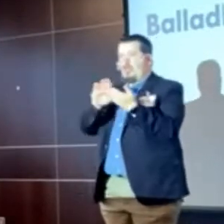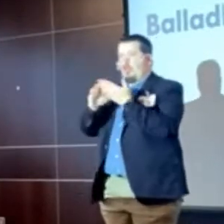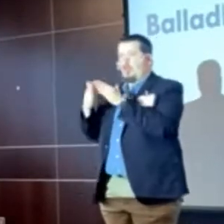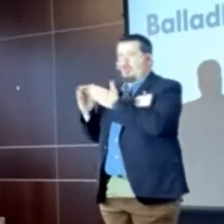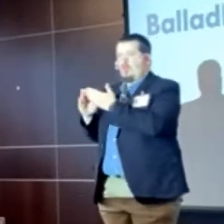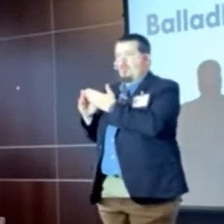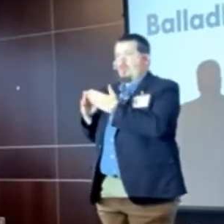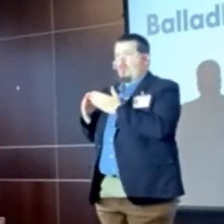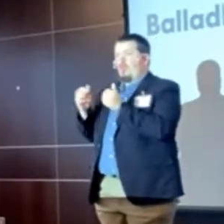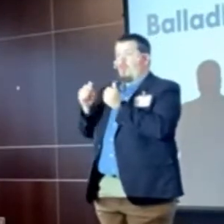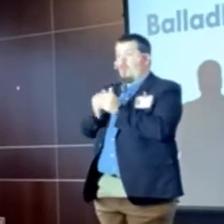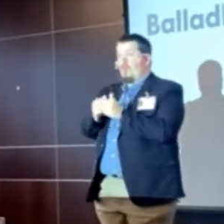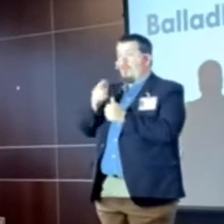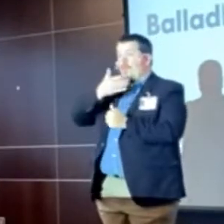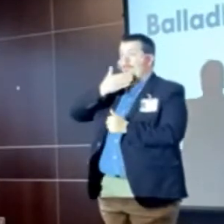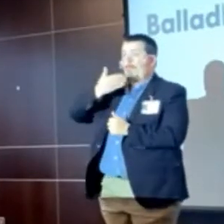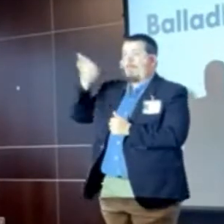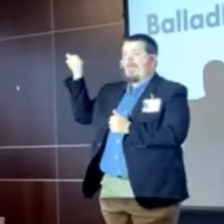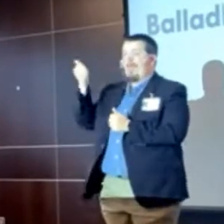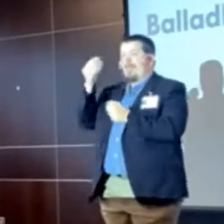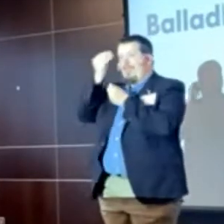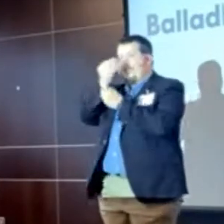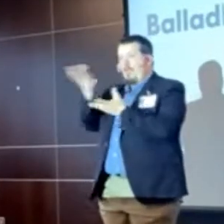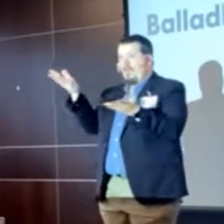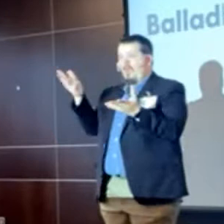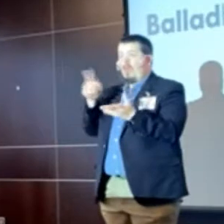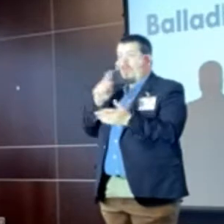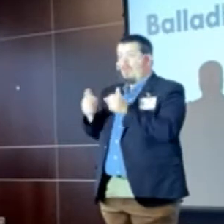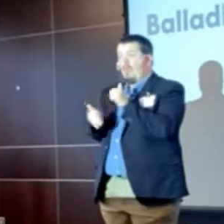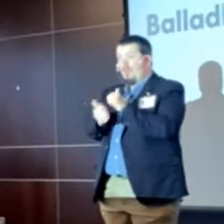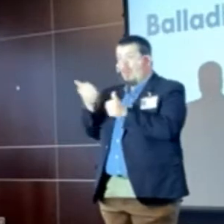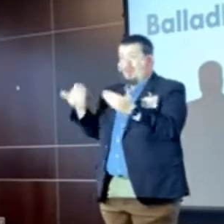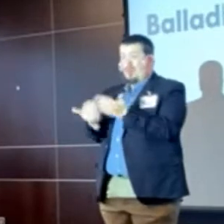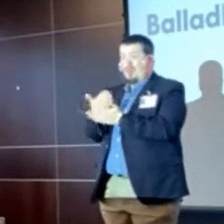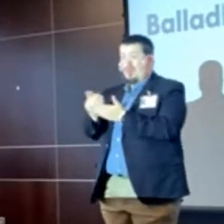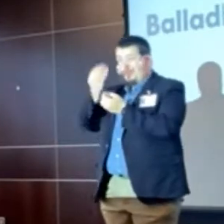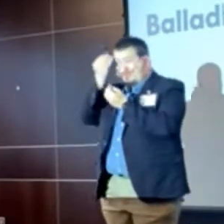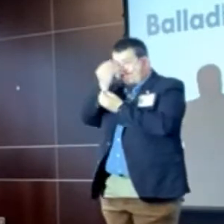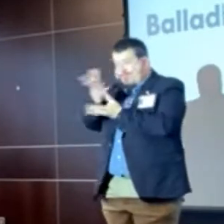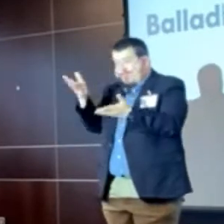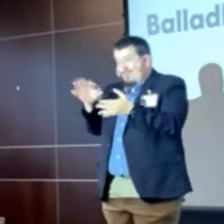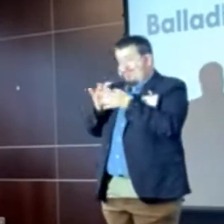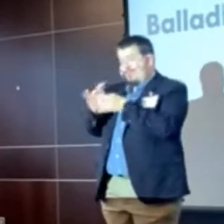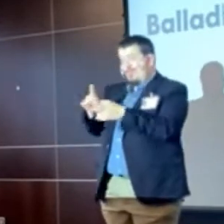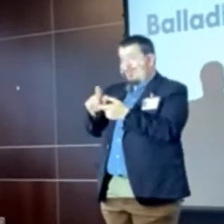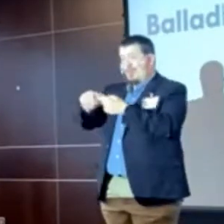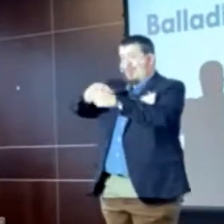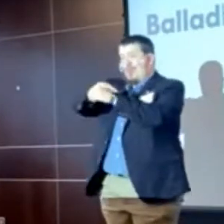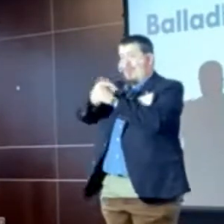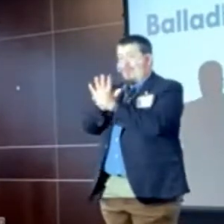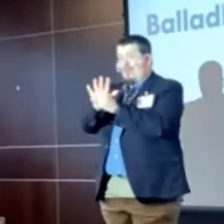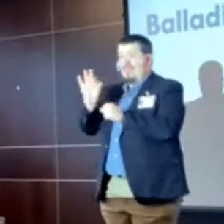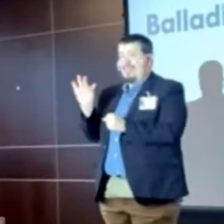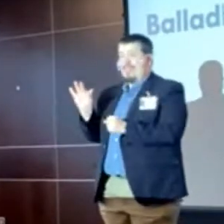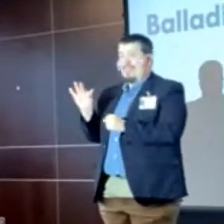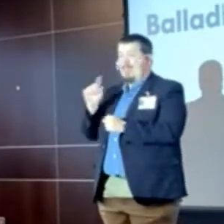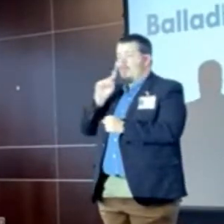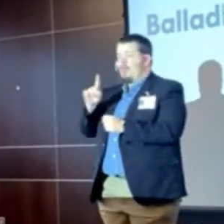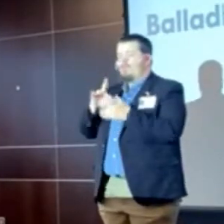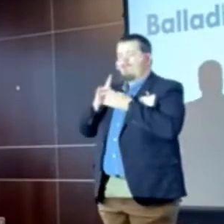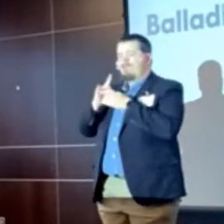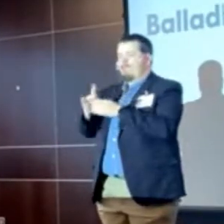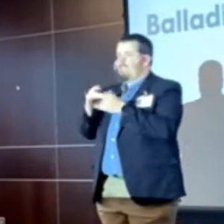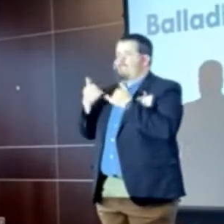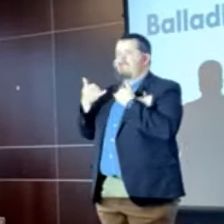communities with the very best information and most updated information regarding COVID-19. And we remain committed to doing